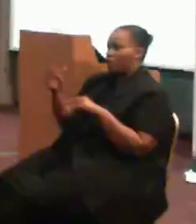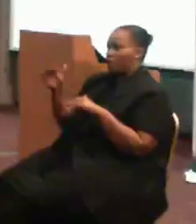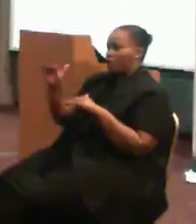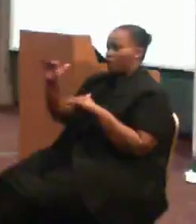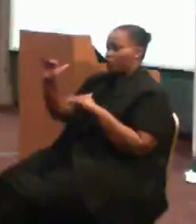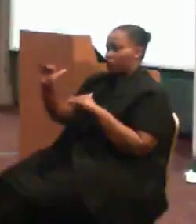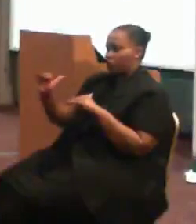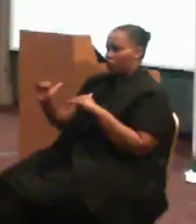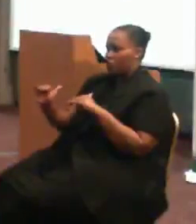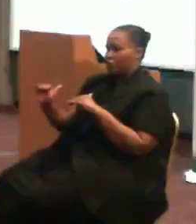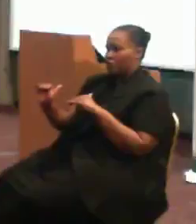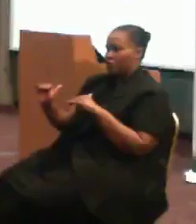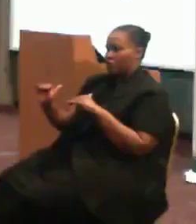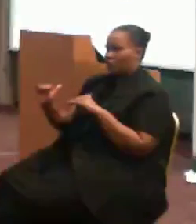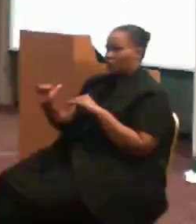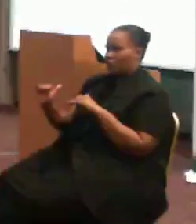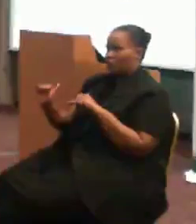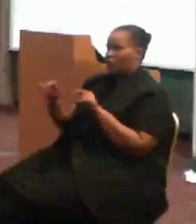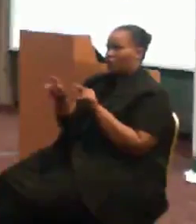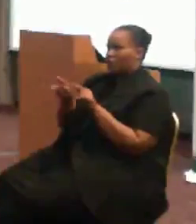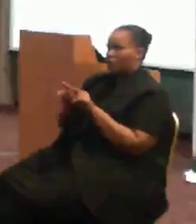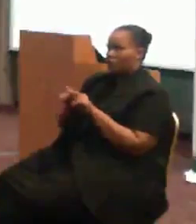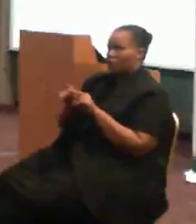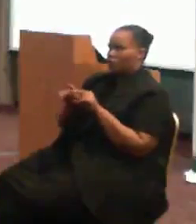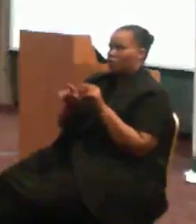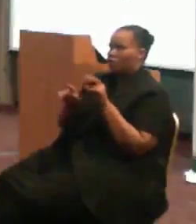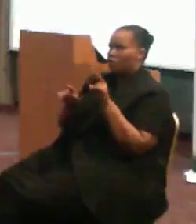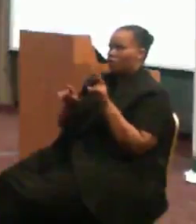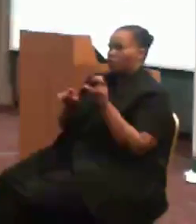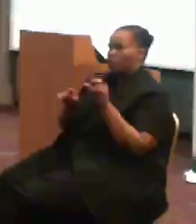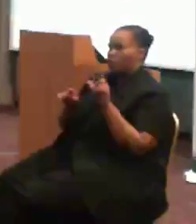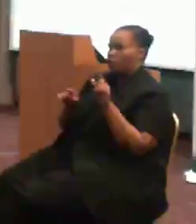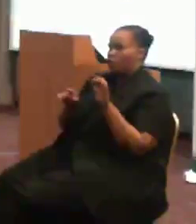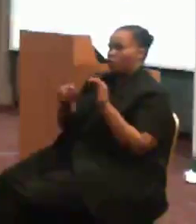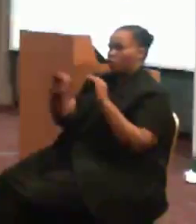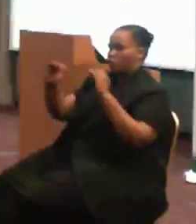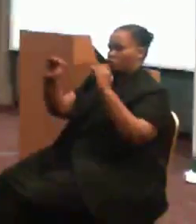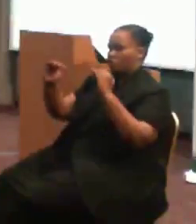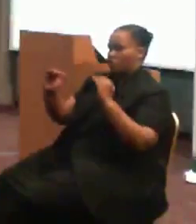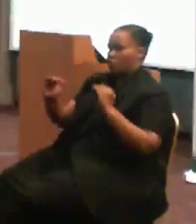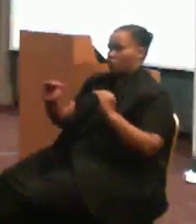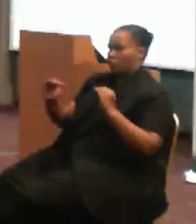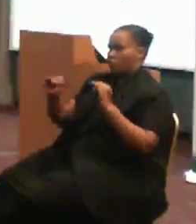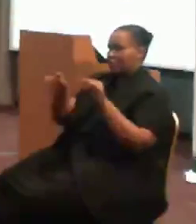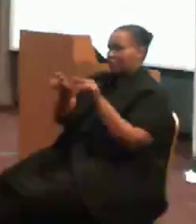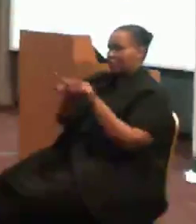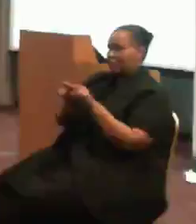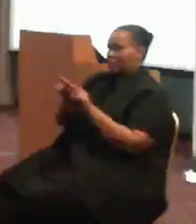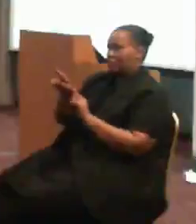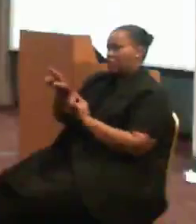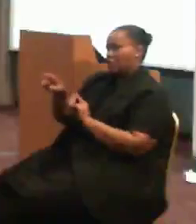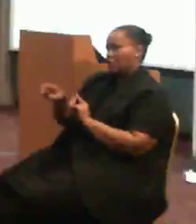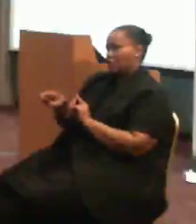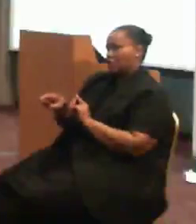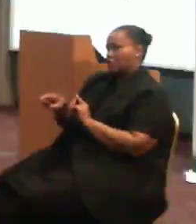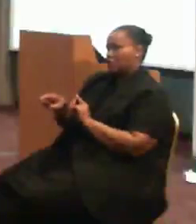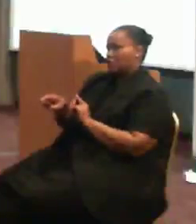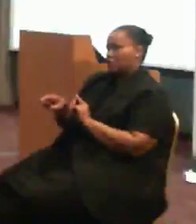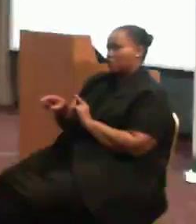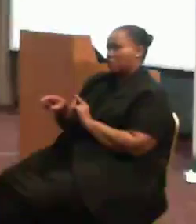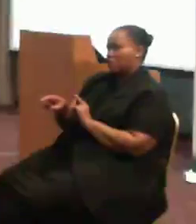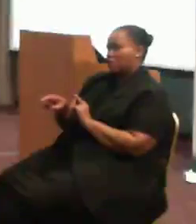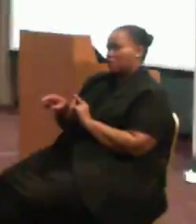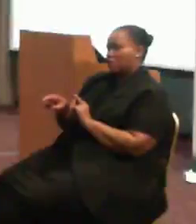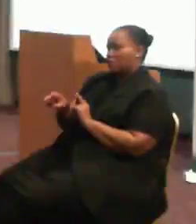rate as the drop in your volumes. And that's actually the beginning of the message on